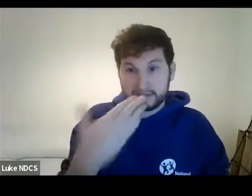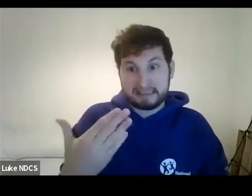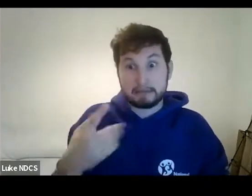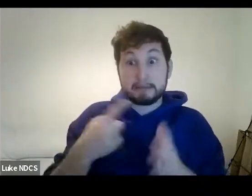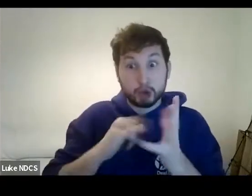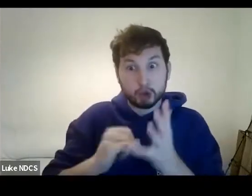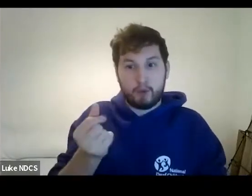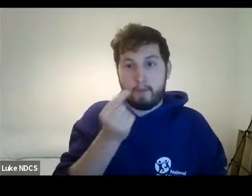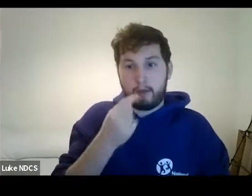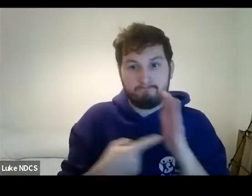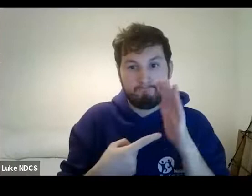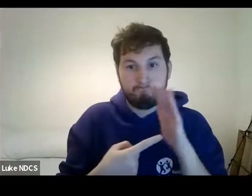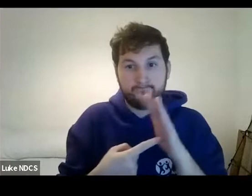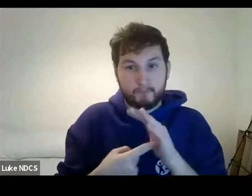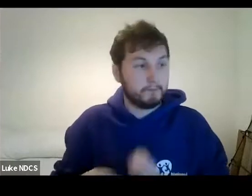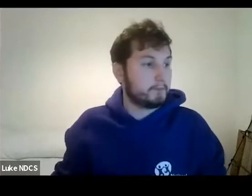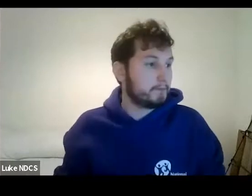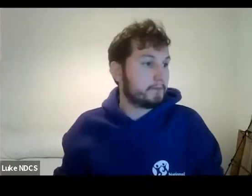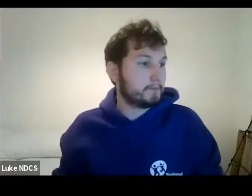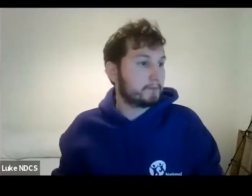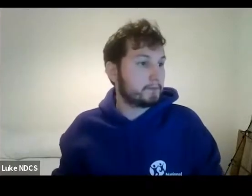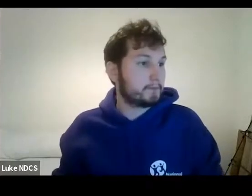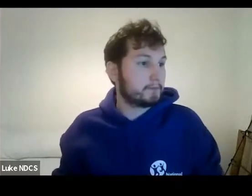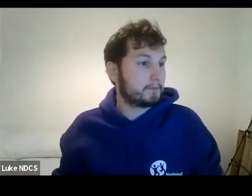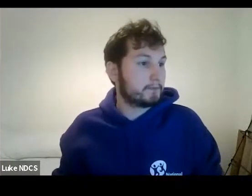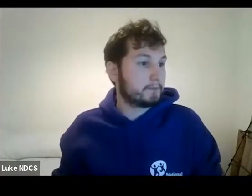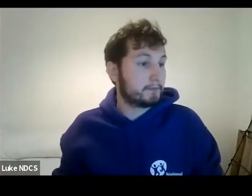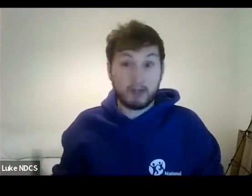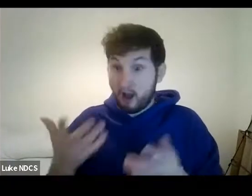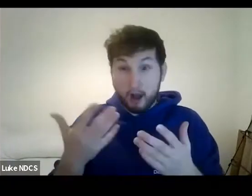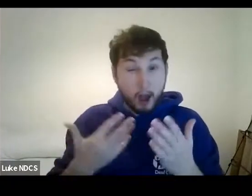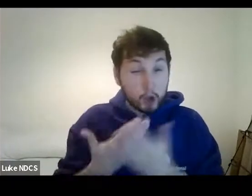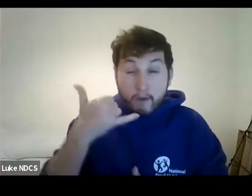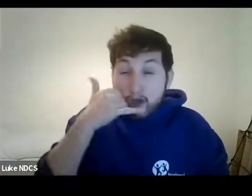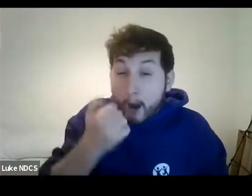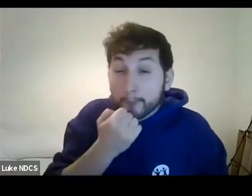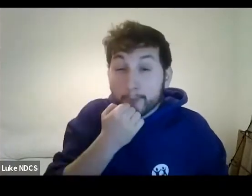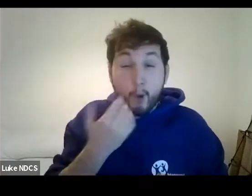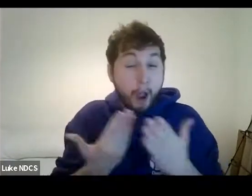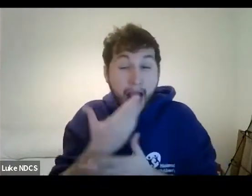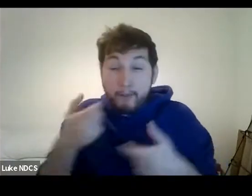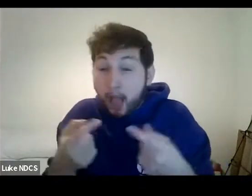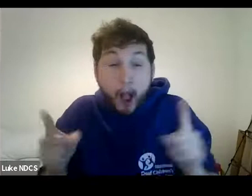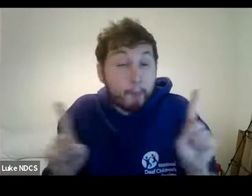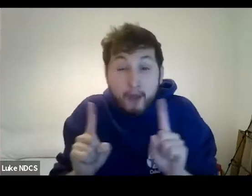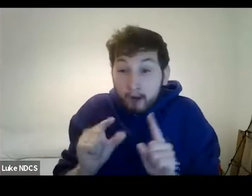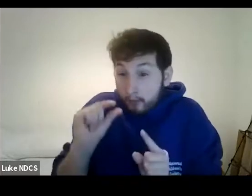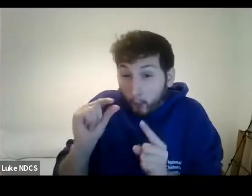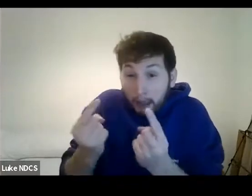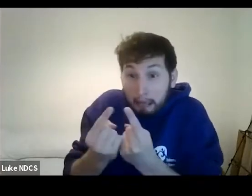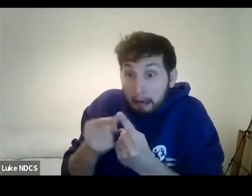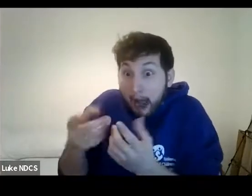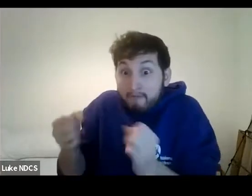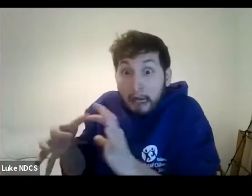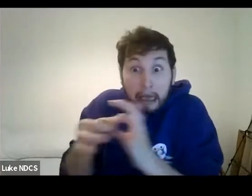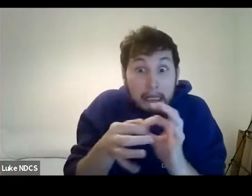changes, maybe the address that you want to claim from changes. Any of those things, you need to contact Access to Work to let them know. If you've got a new